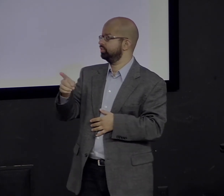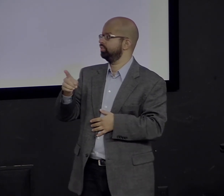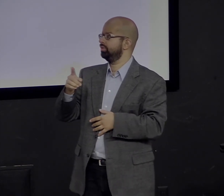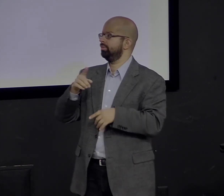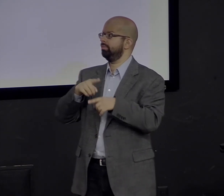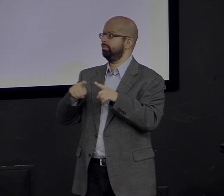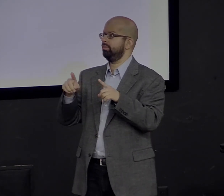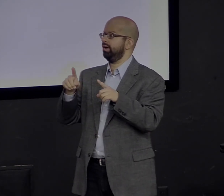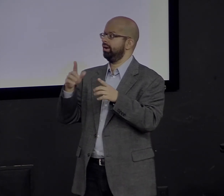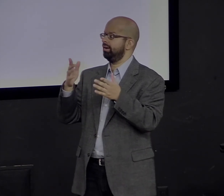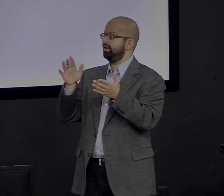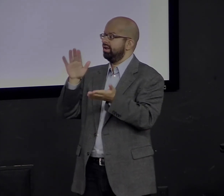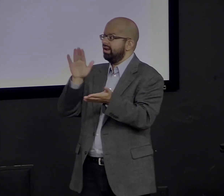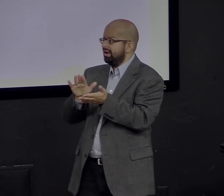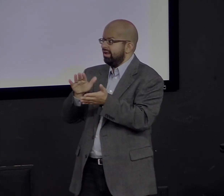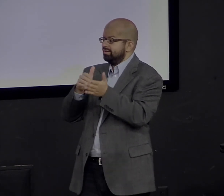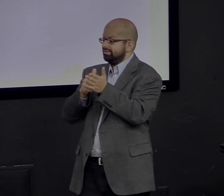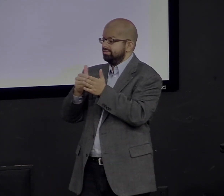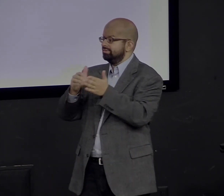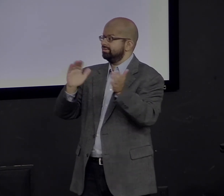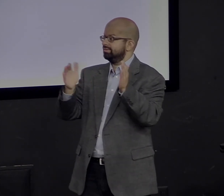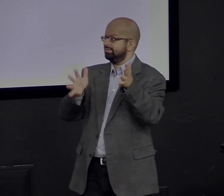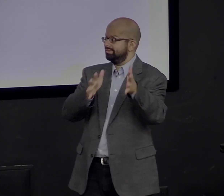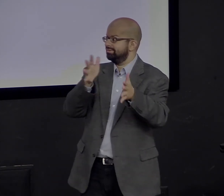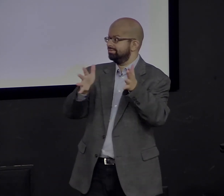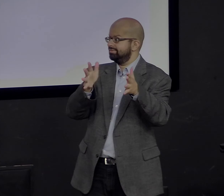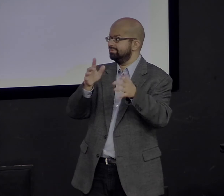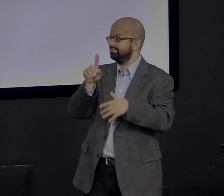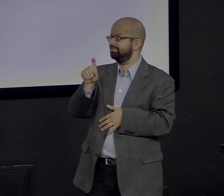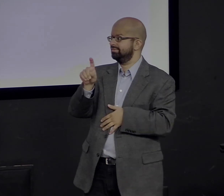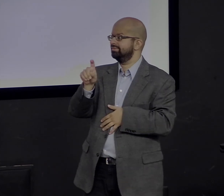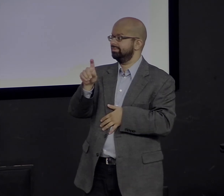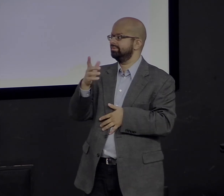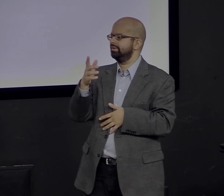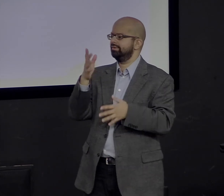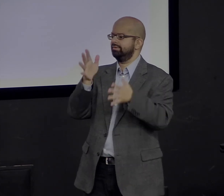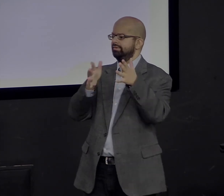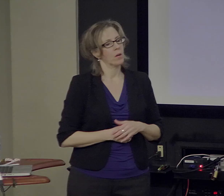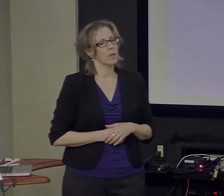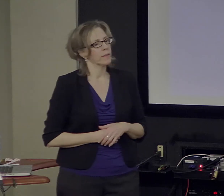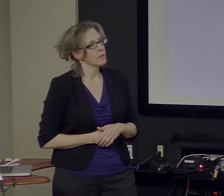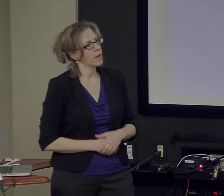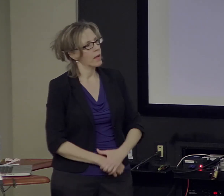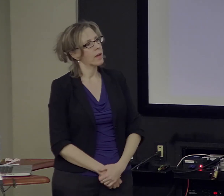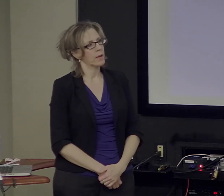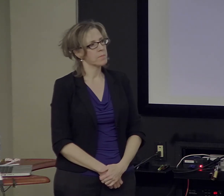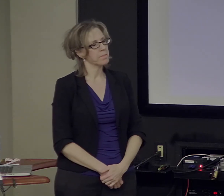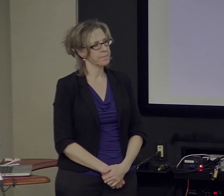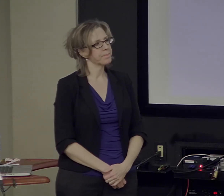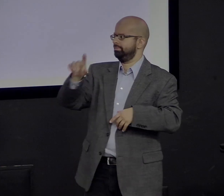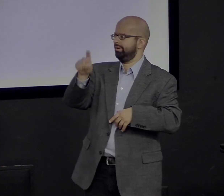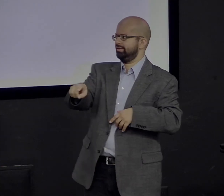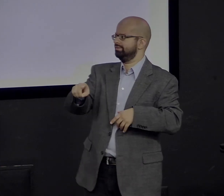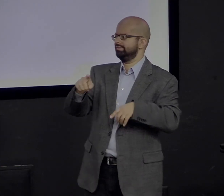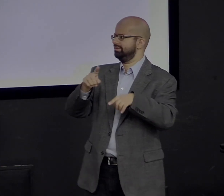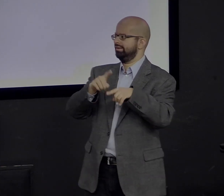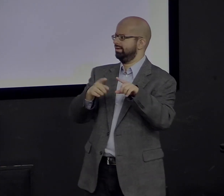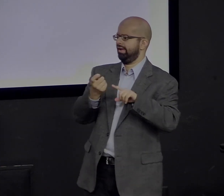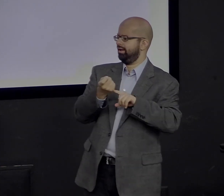And I'm wondering if spoken language can take advantage of some of those features, because we have to